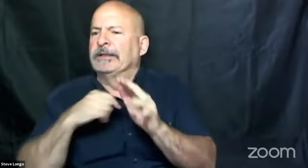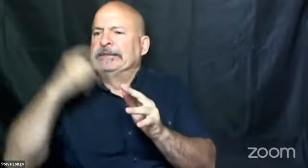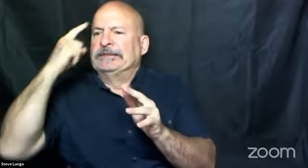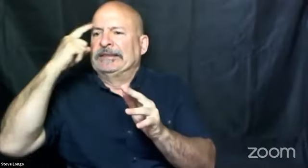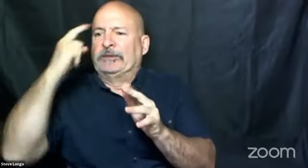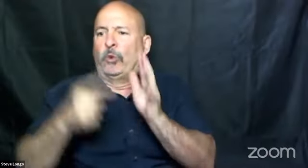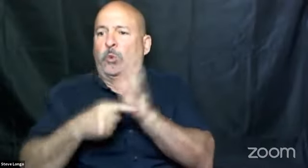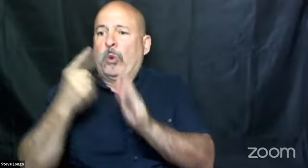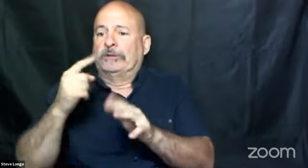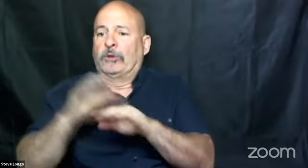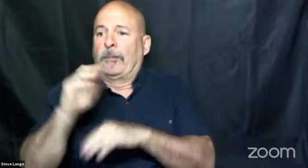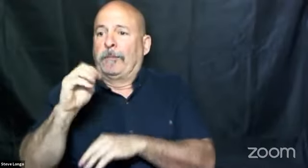up and running after VDF.